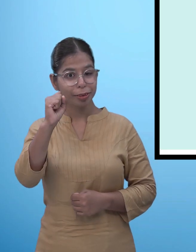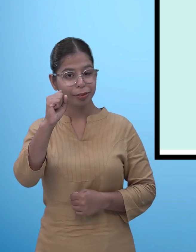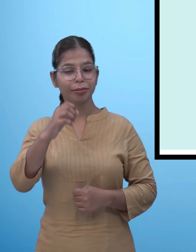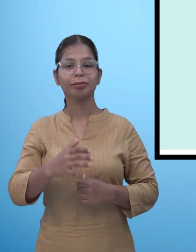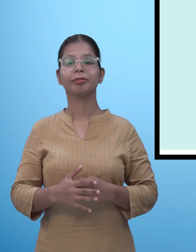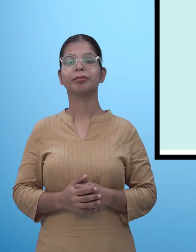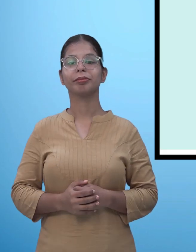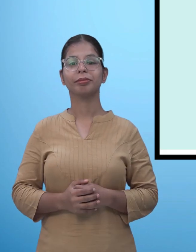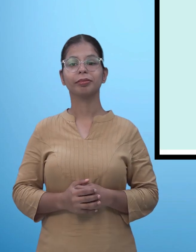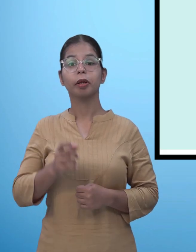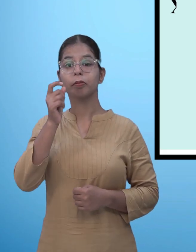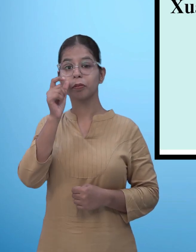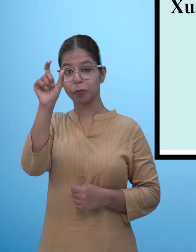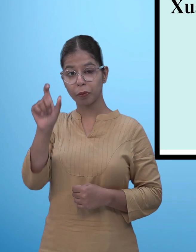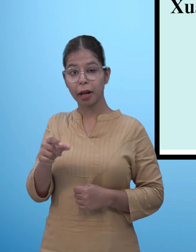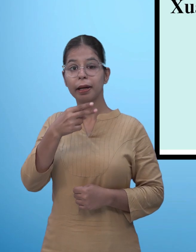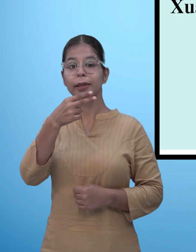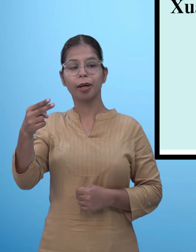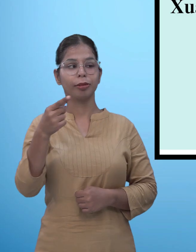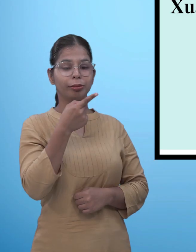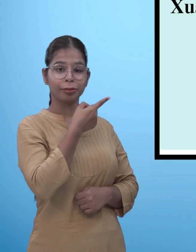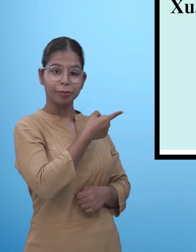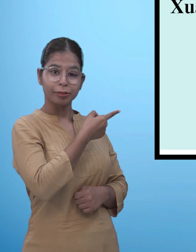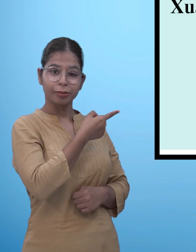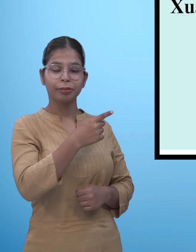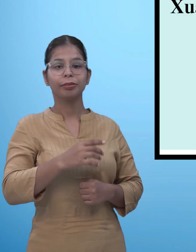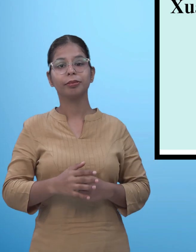Don't miss out. Yuan-sang,